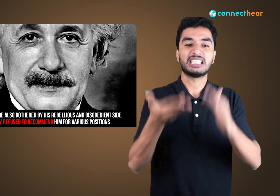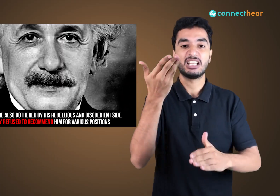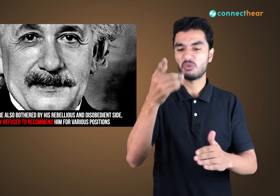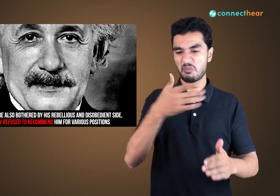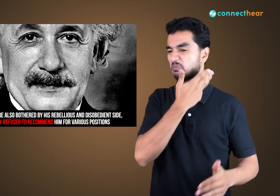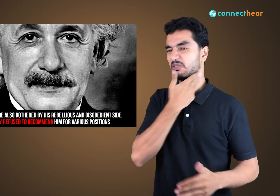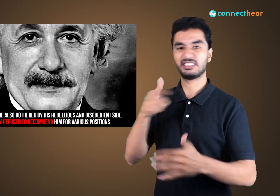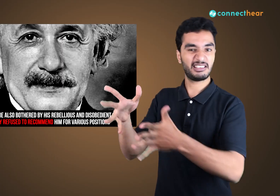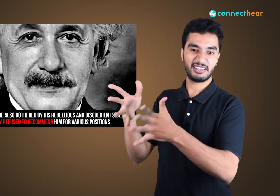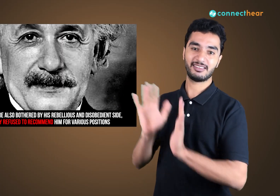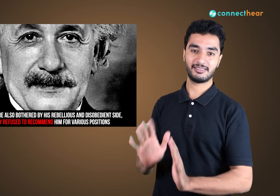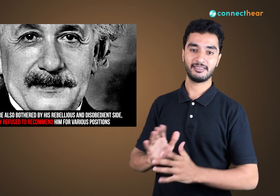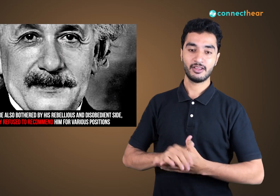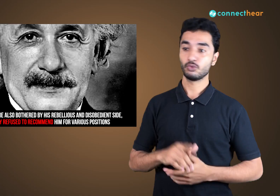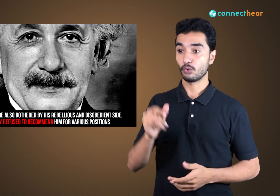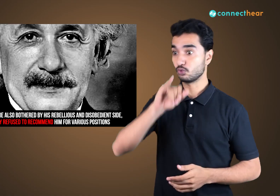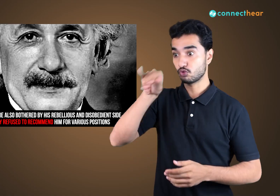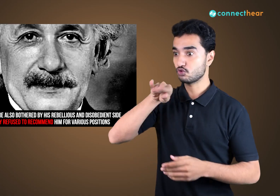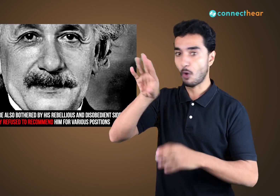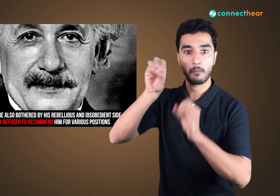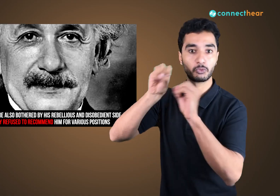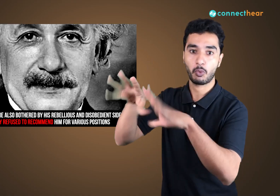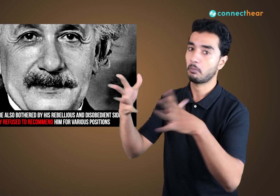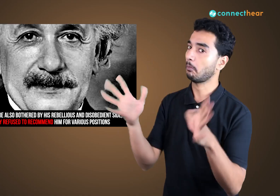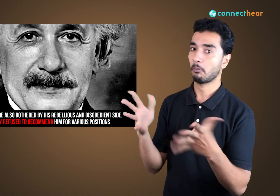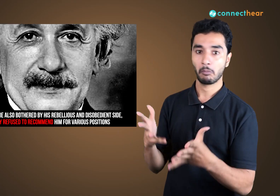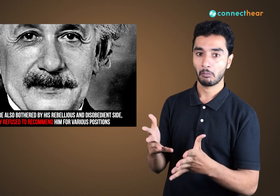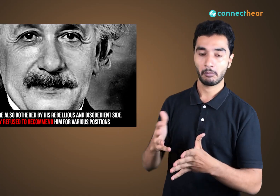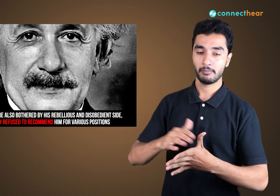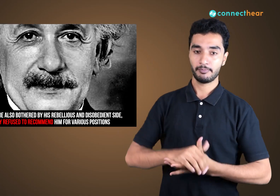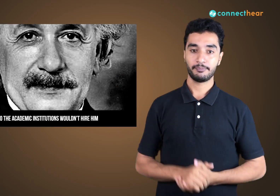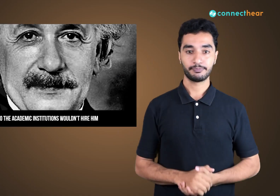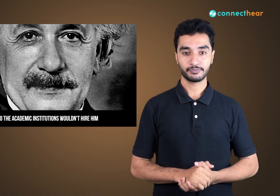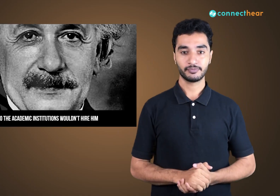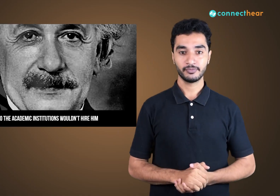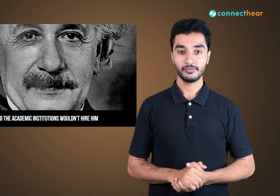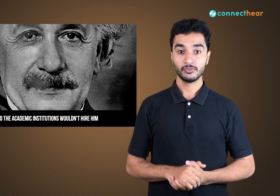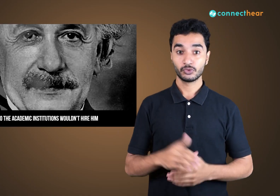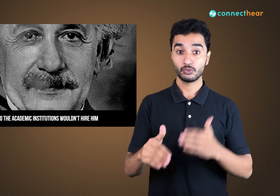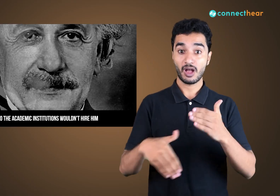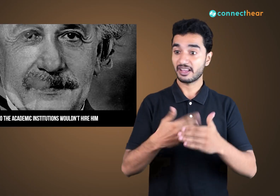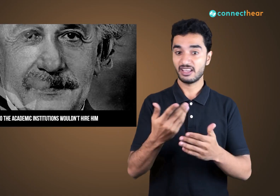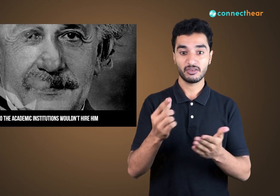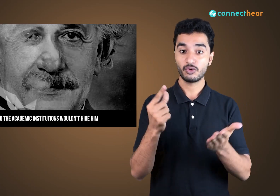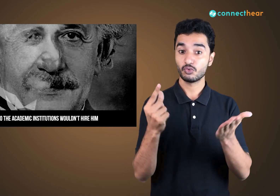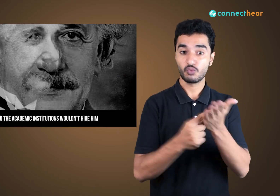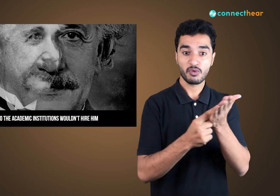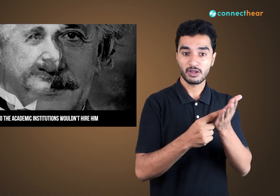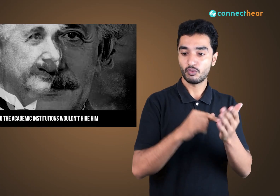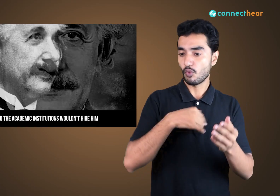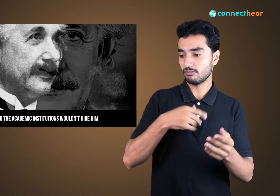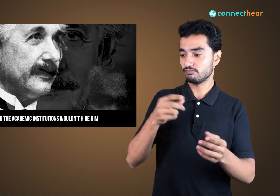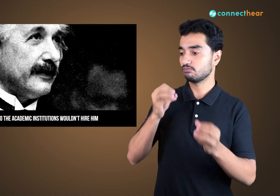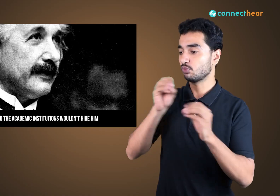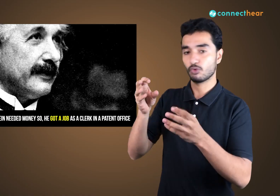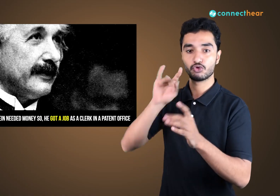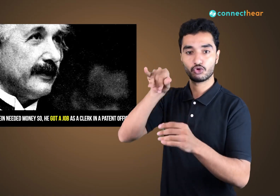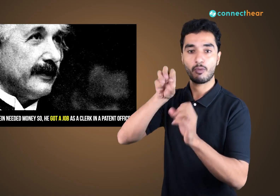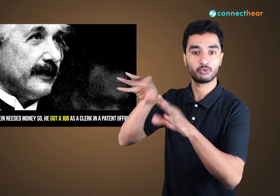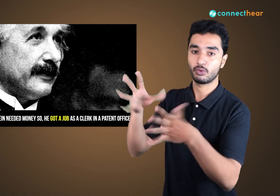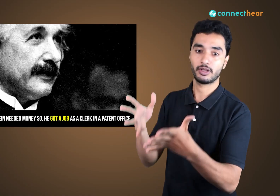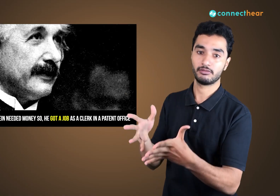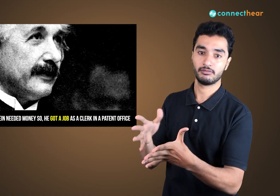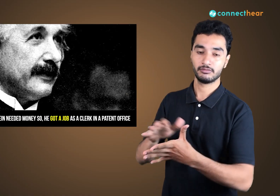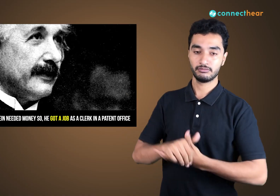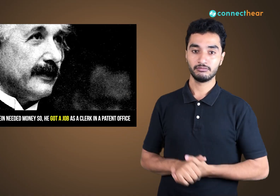disobedient side, so they refused to recommend him for various positions, so the academic institutions wouldn't hire him. But